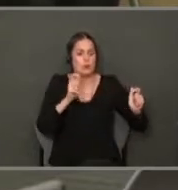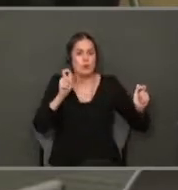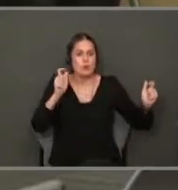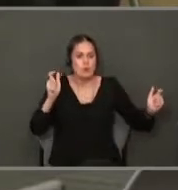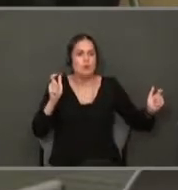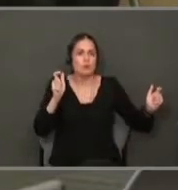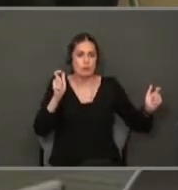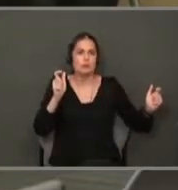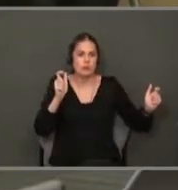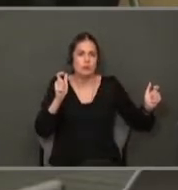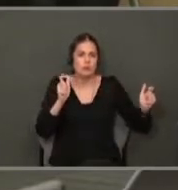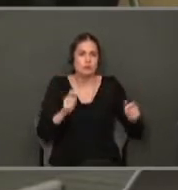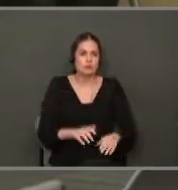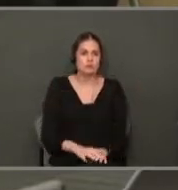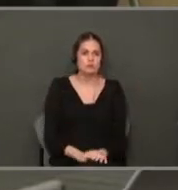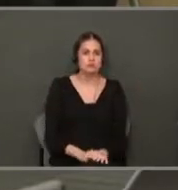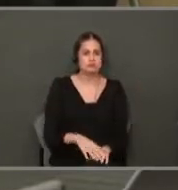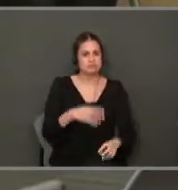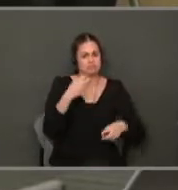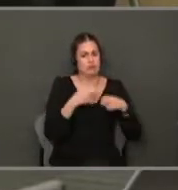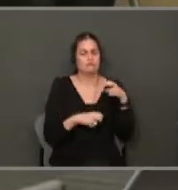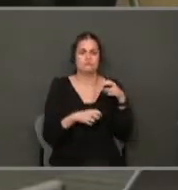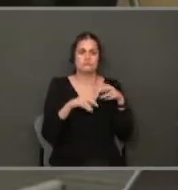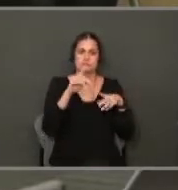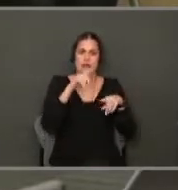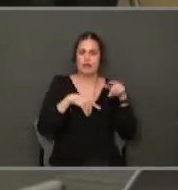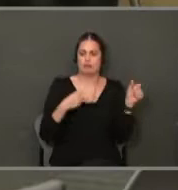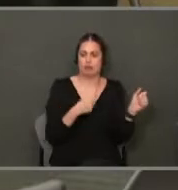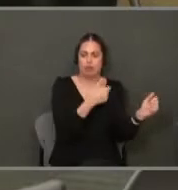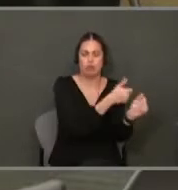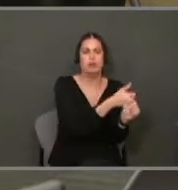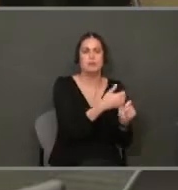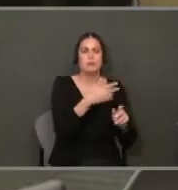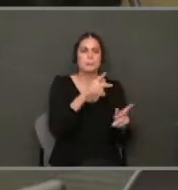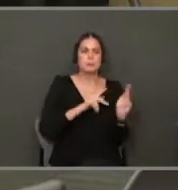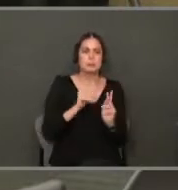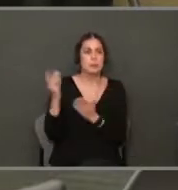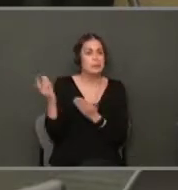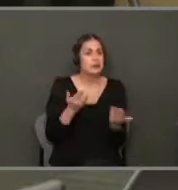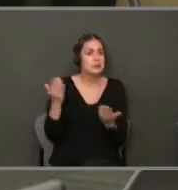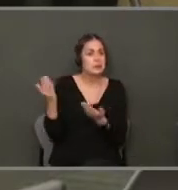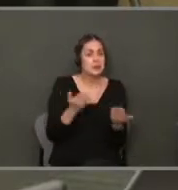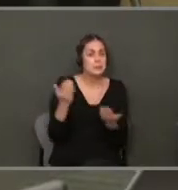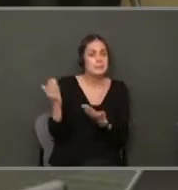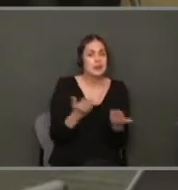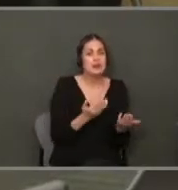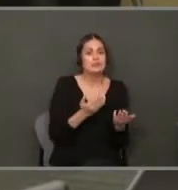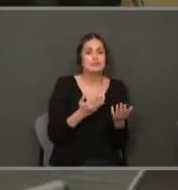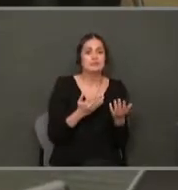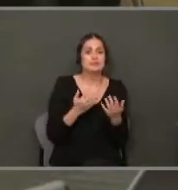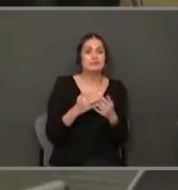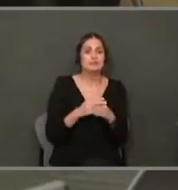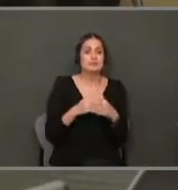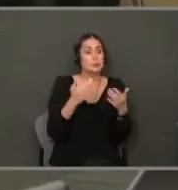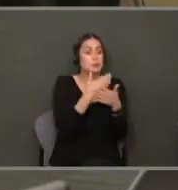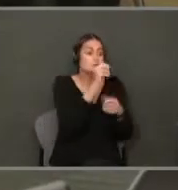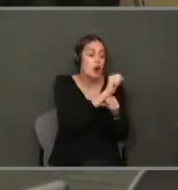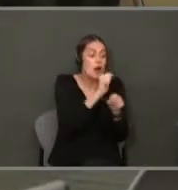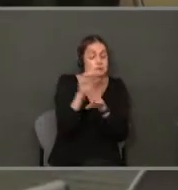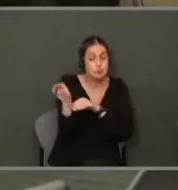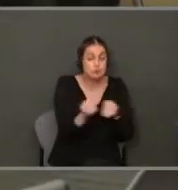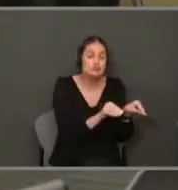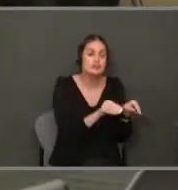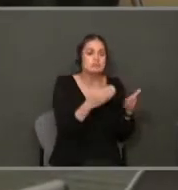a pace that is very, very difficult to keep up. People are bringing their, people are coming for new jobs, making